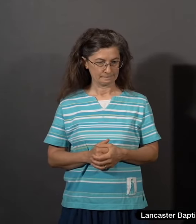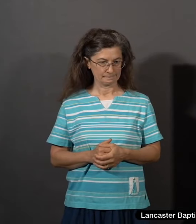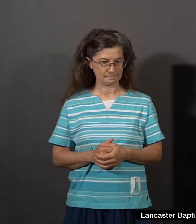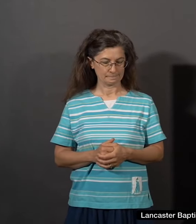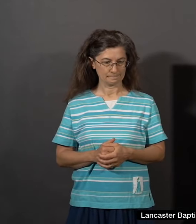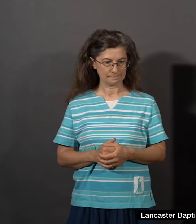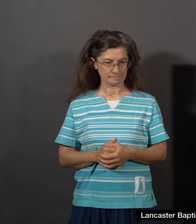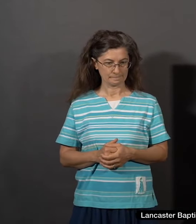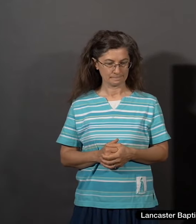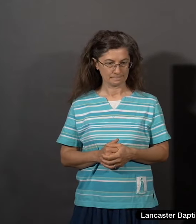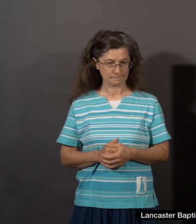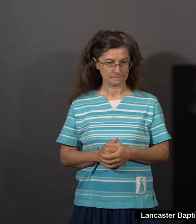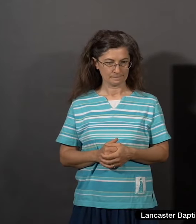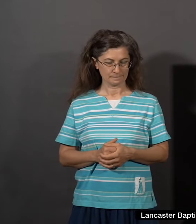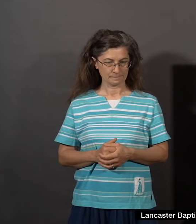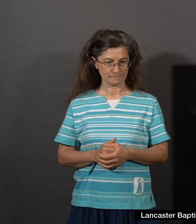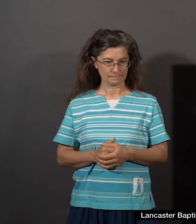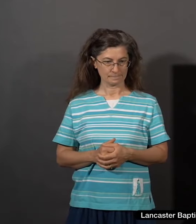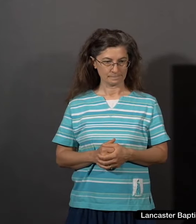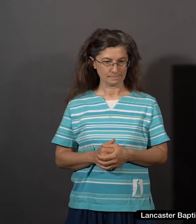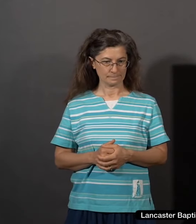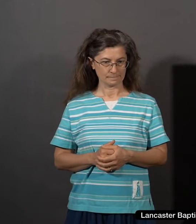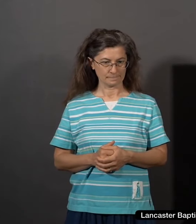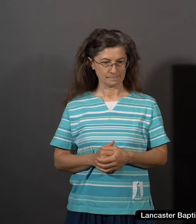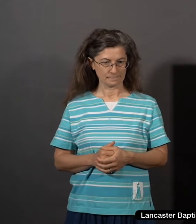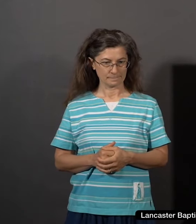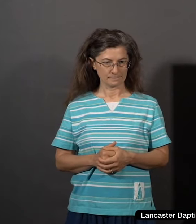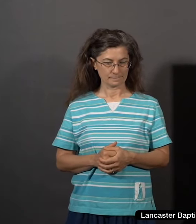uh in